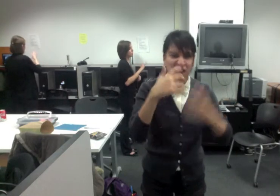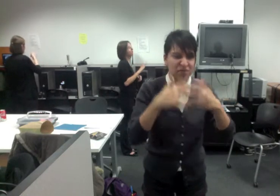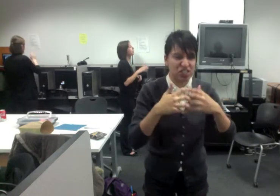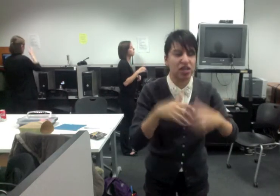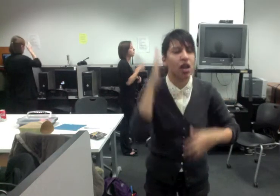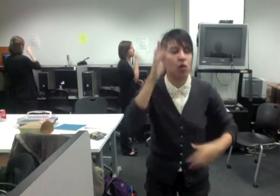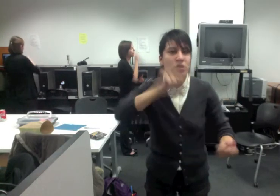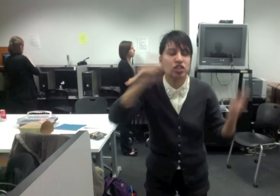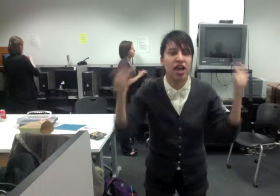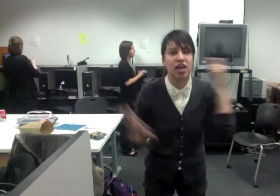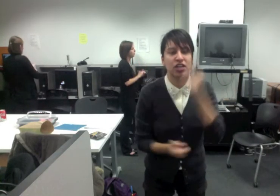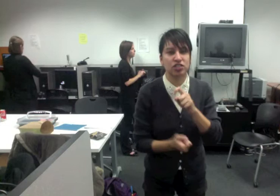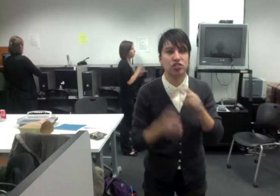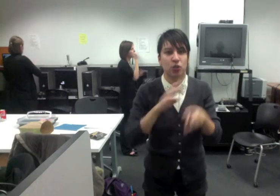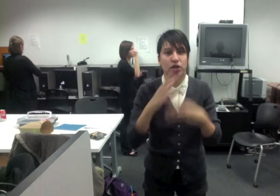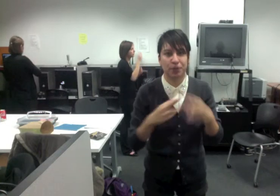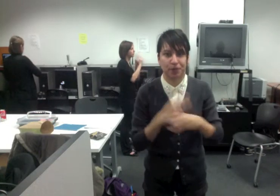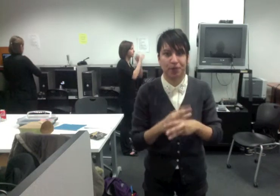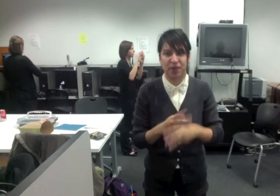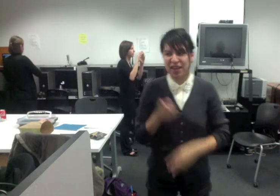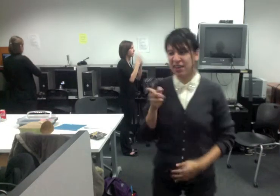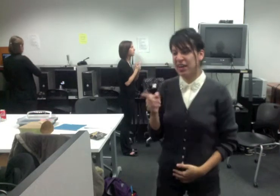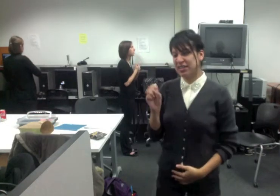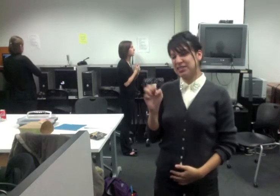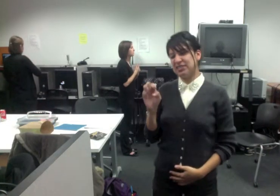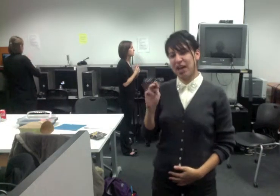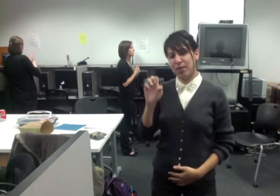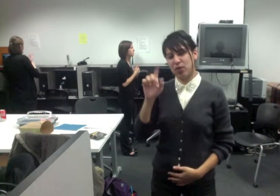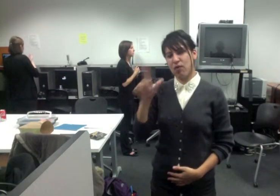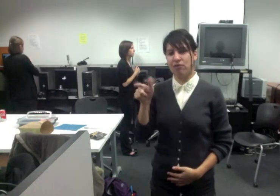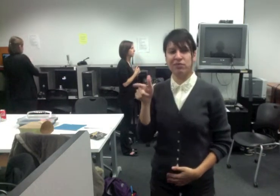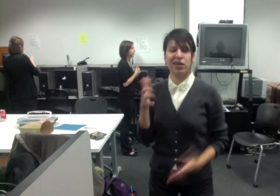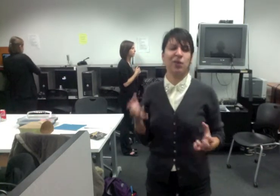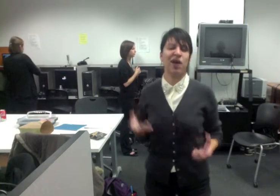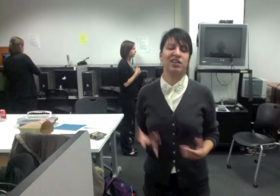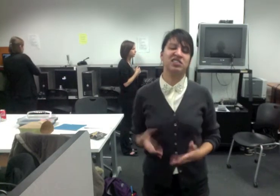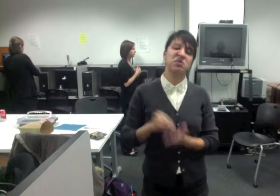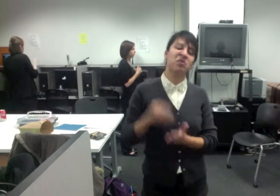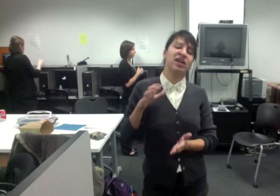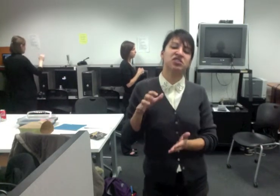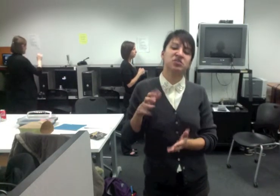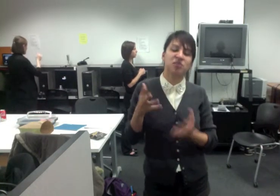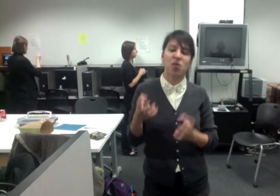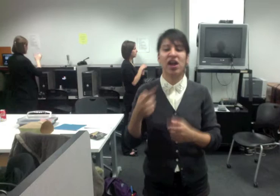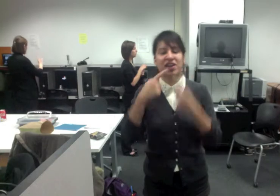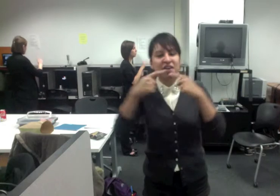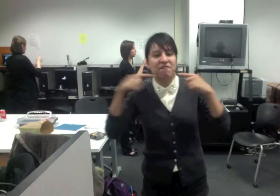Samuel Pierpont Langley was different. He wanted to be rich, and he wanted to be famous. He was in pursuit of the result. He was in pursuit of the